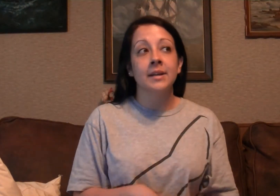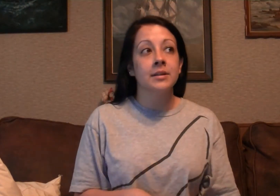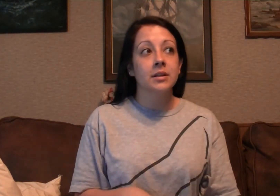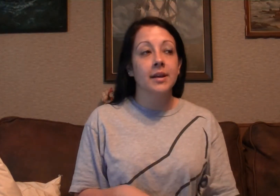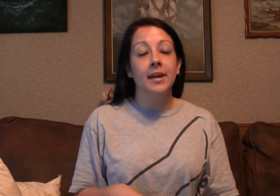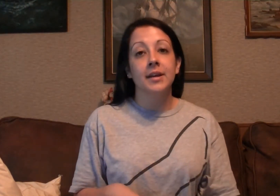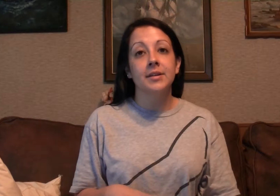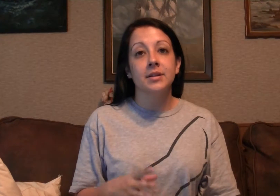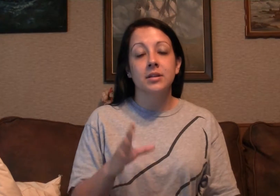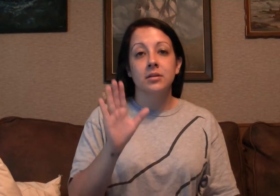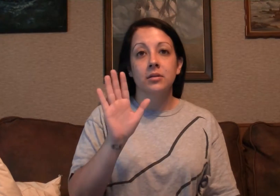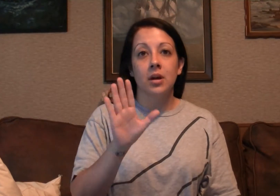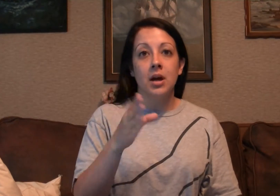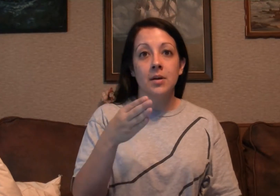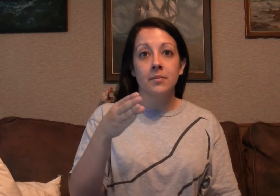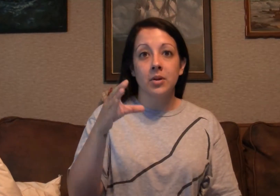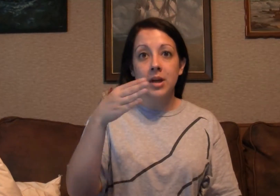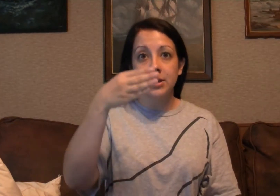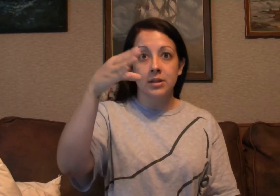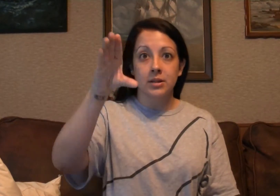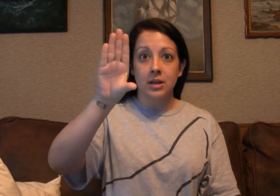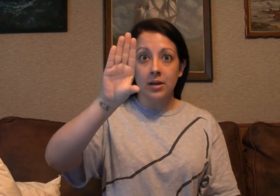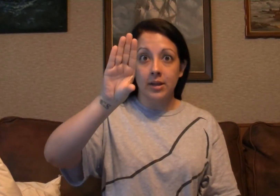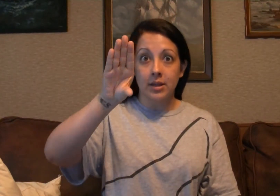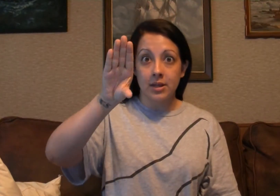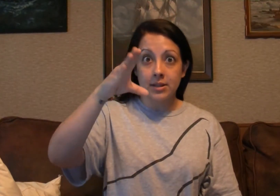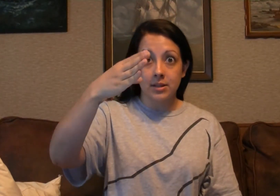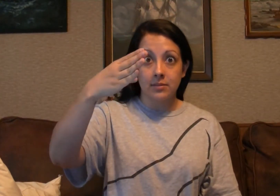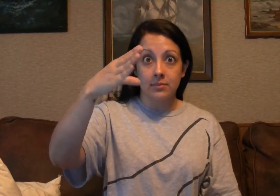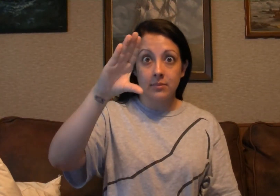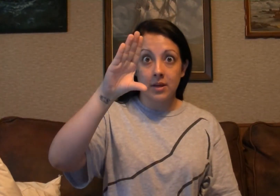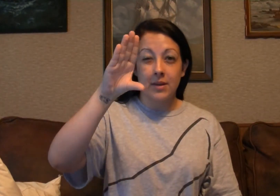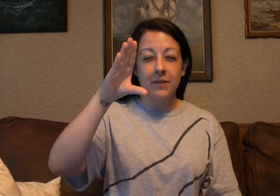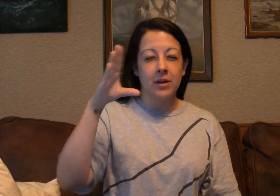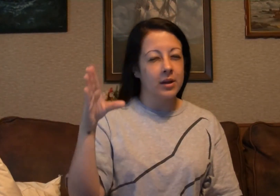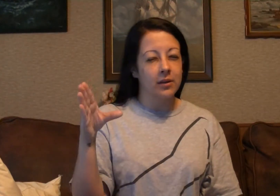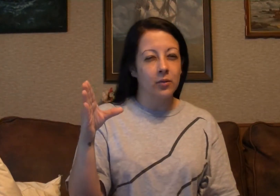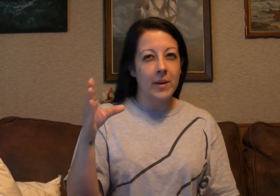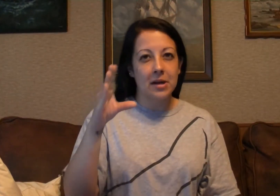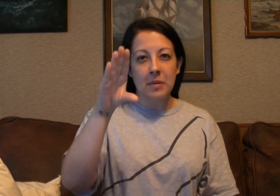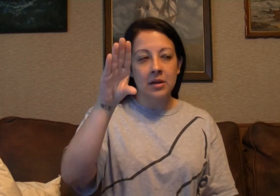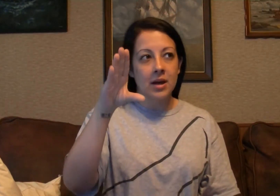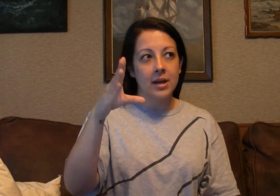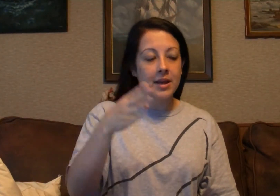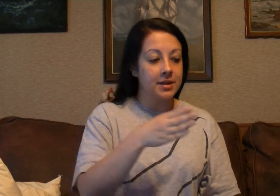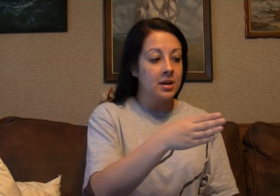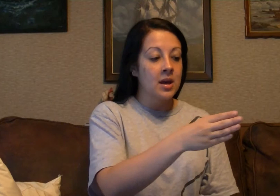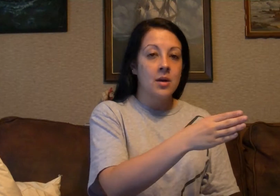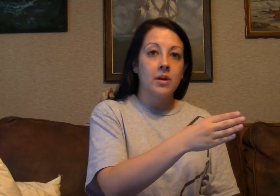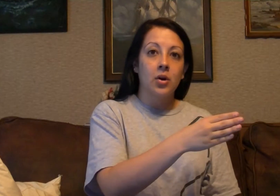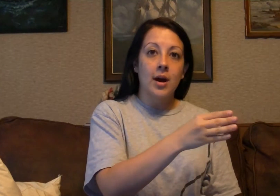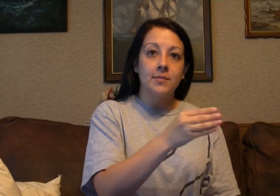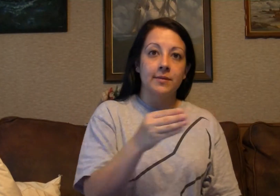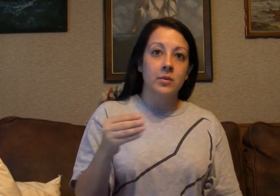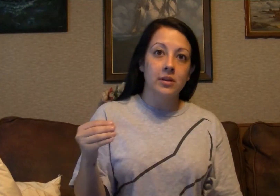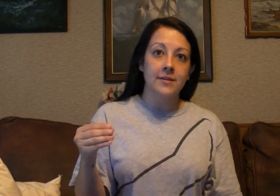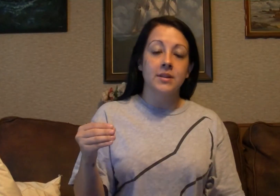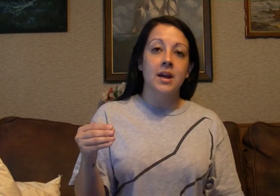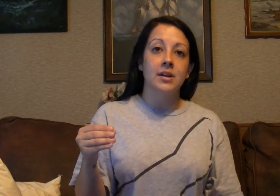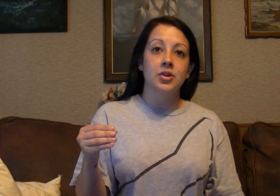And is, your hand is kind of like this. I think of it like a little Pac-Man guy, I guess. But it grabs from your left side and